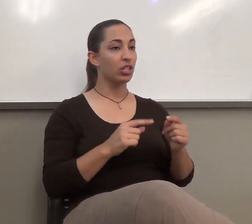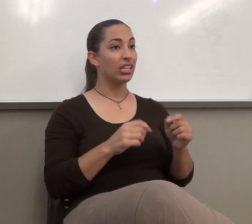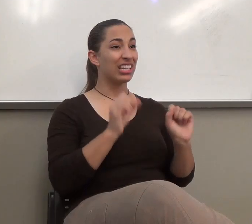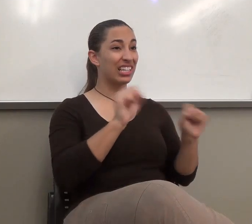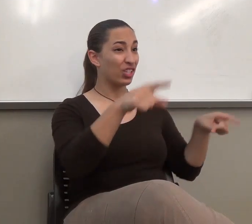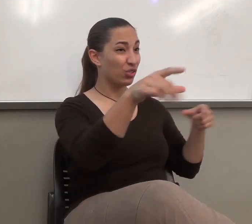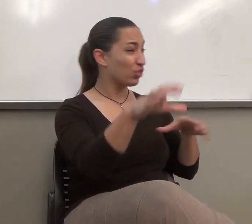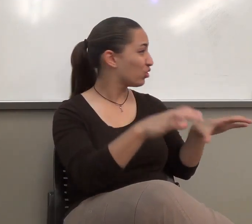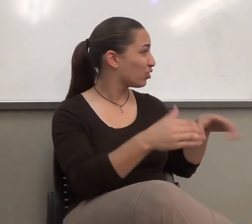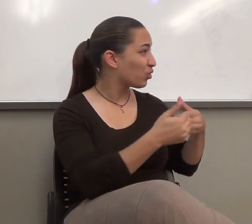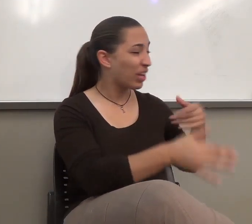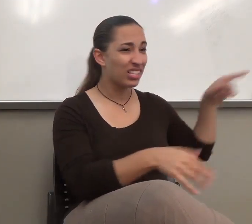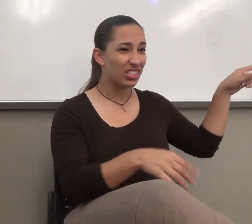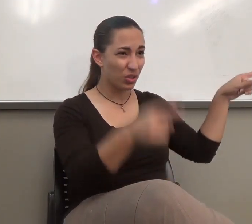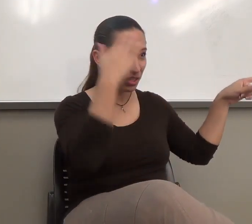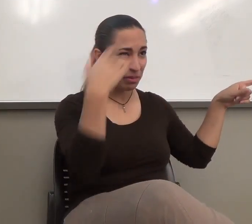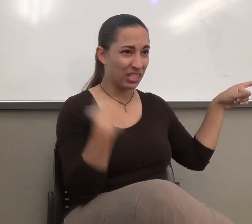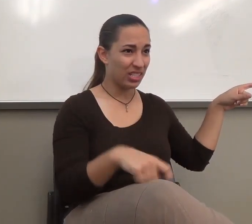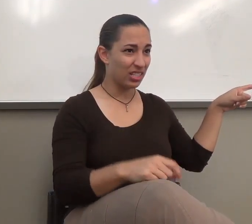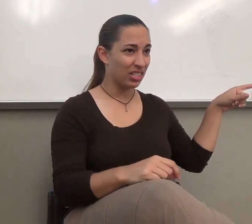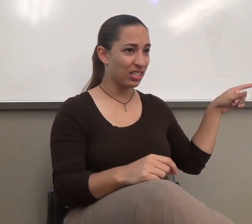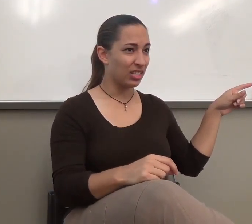rest of those? You see what we're doing?